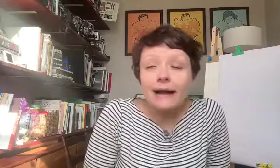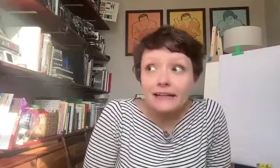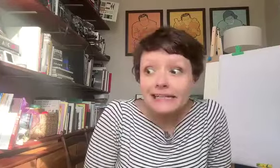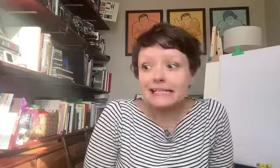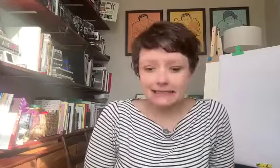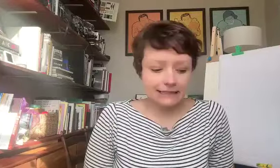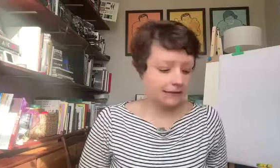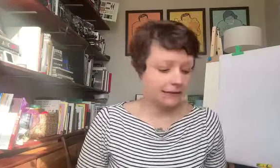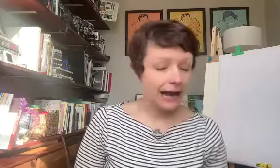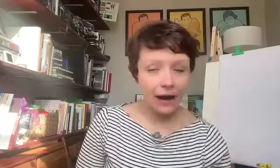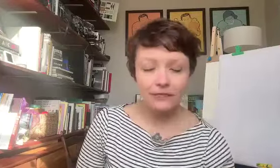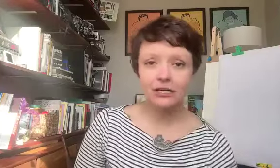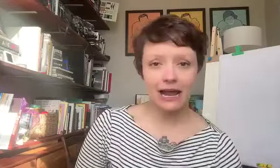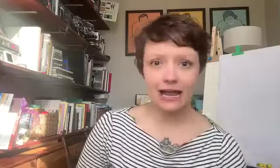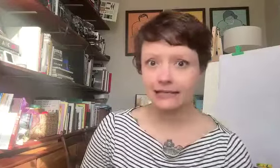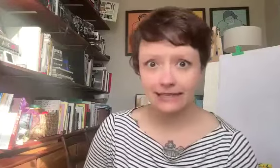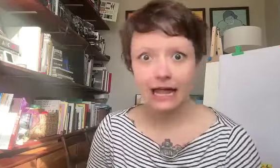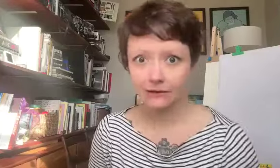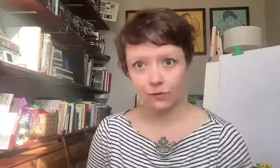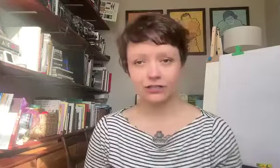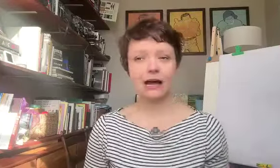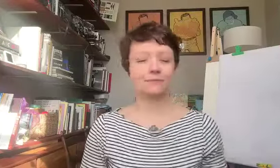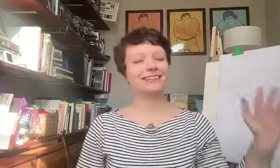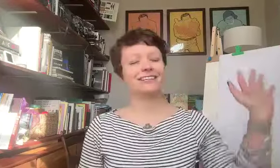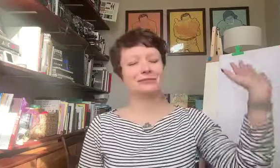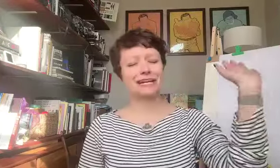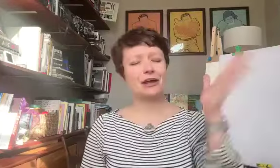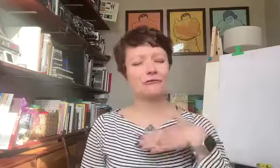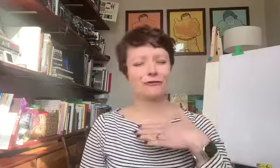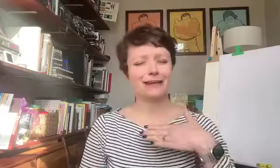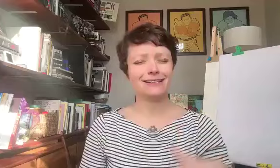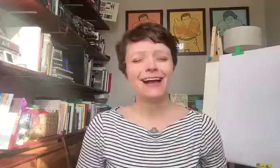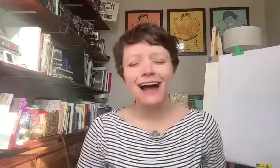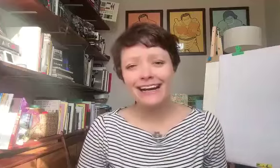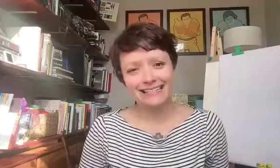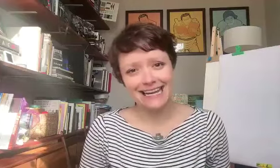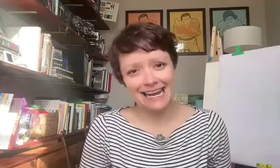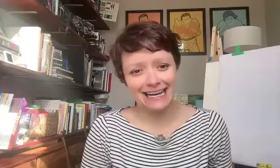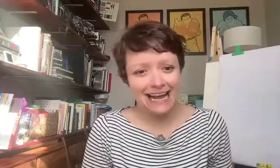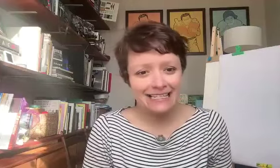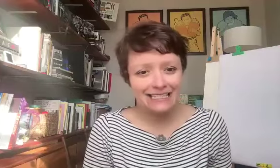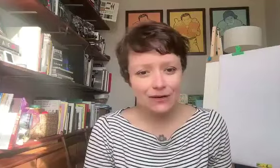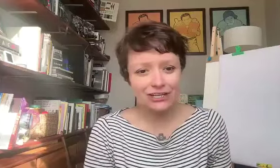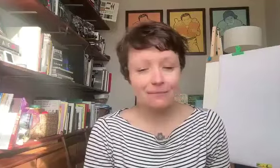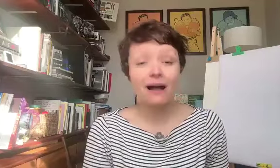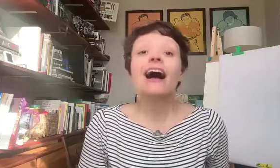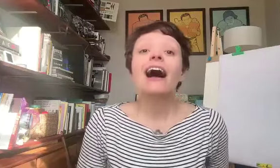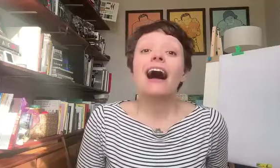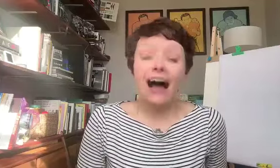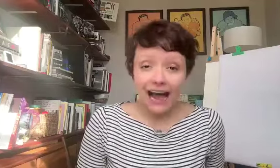my goodness, how was your ASL workshop? You say, no, friend, I didn't take an ASL workshop. I